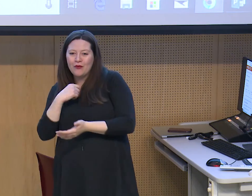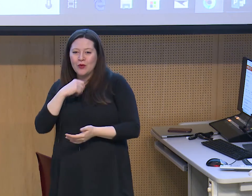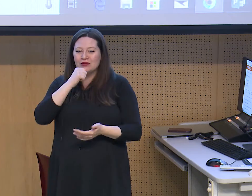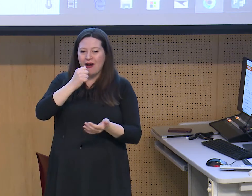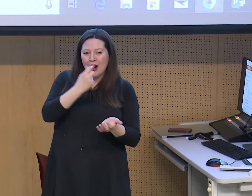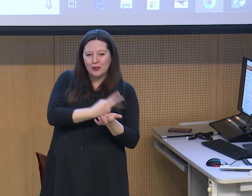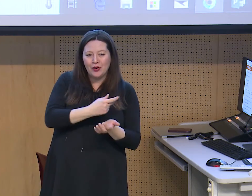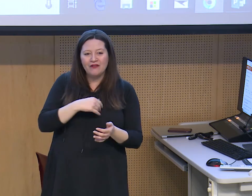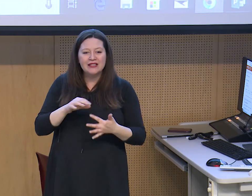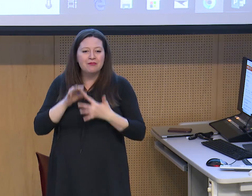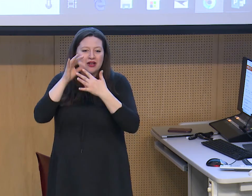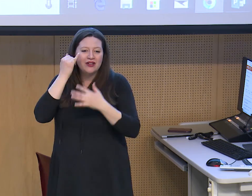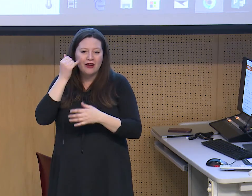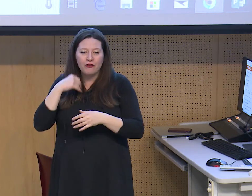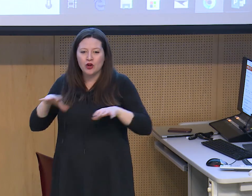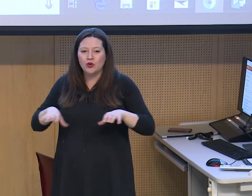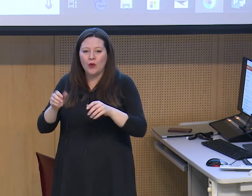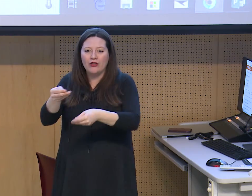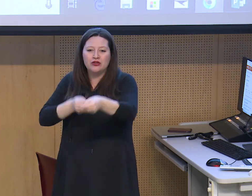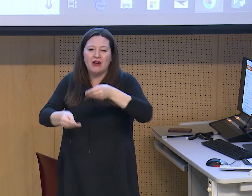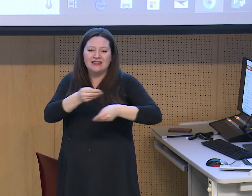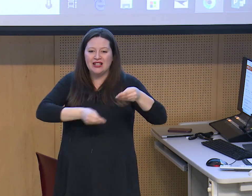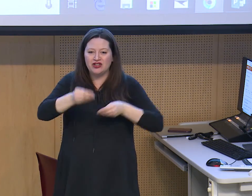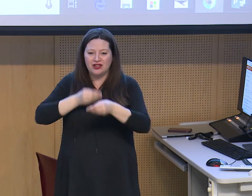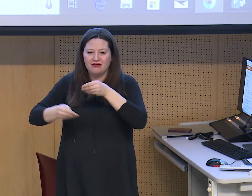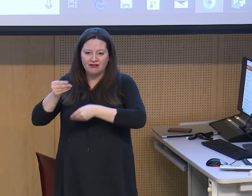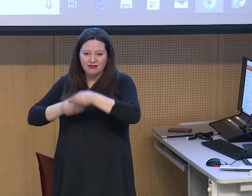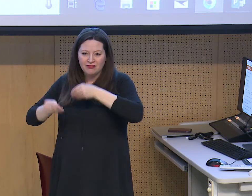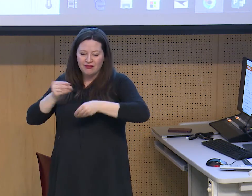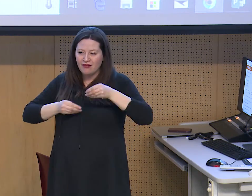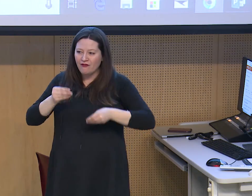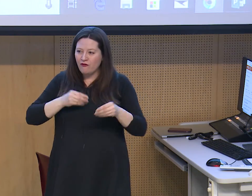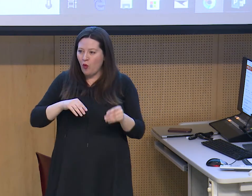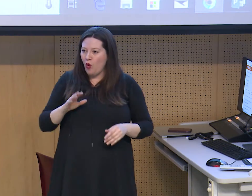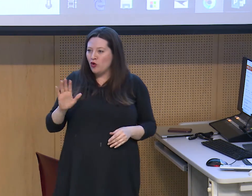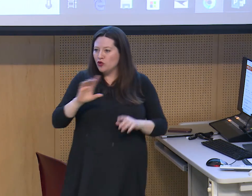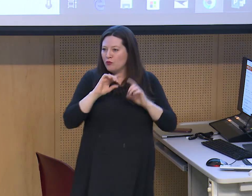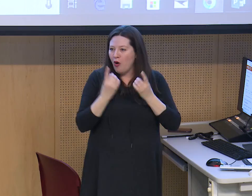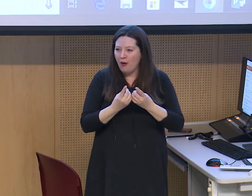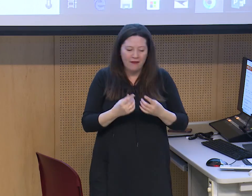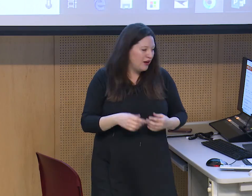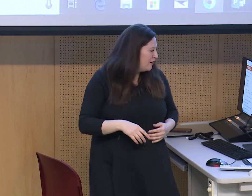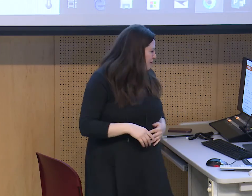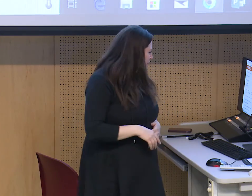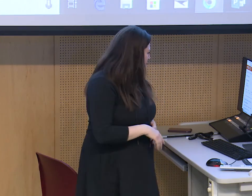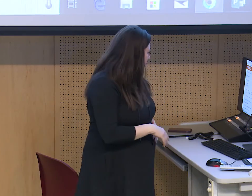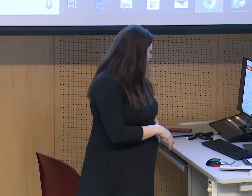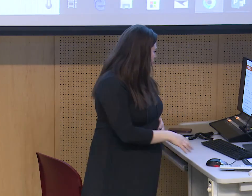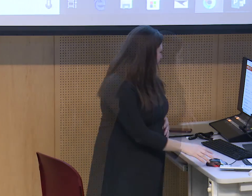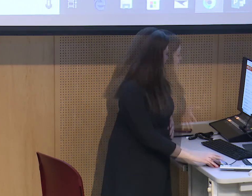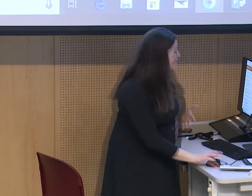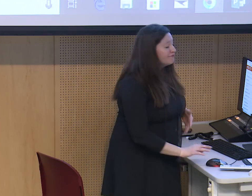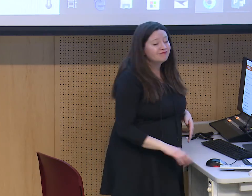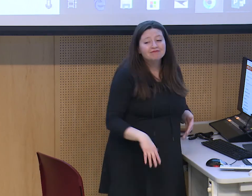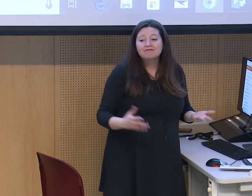vendors are, who's approved and who's not approved, especially if they've been doing all the transactions with them.